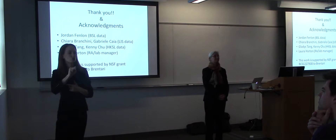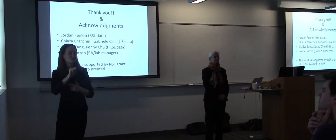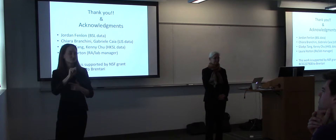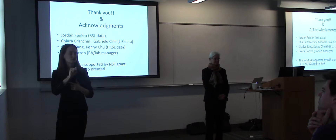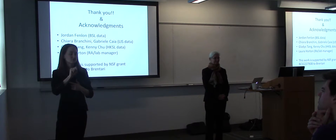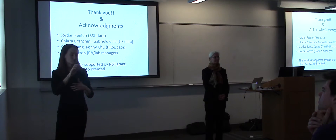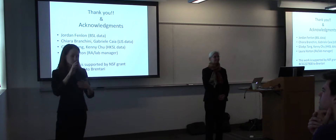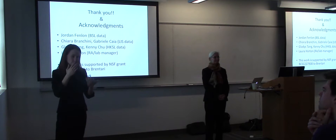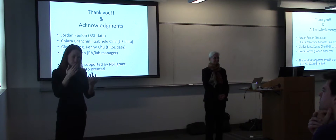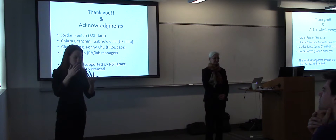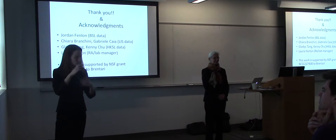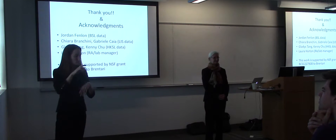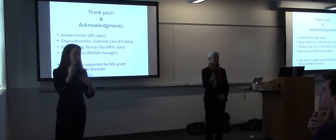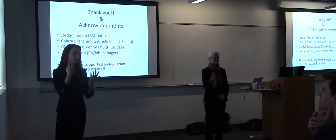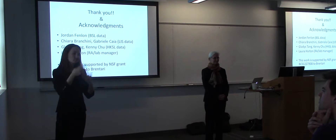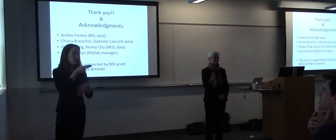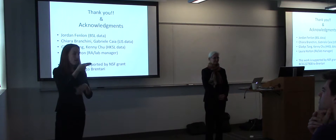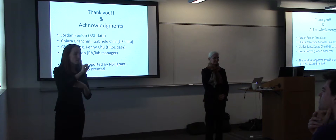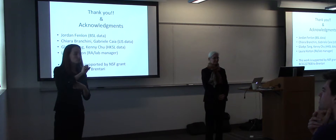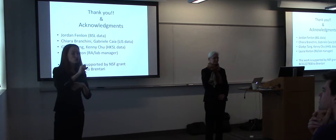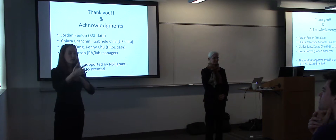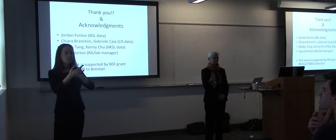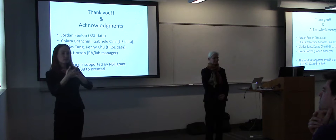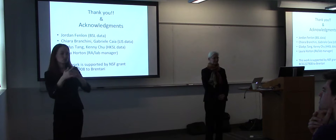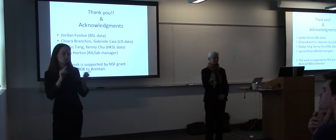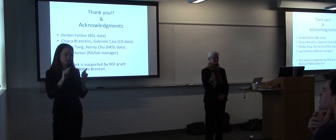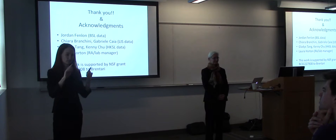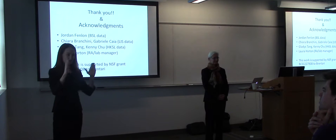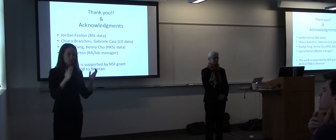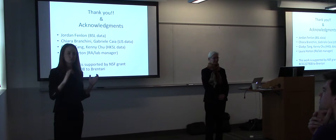handshake of instruments versus objects?